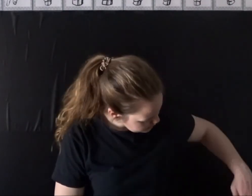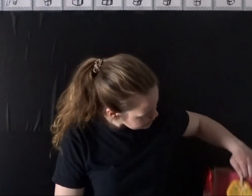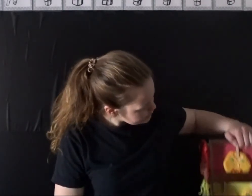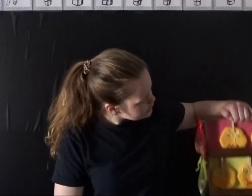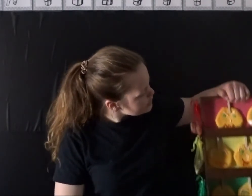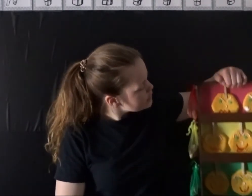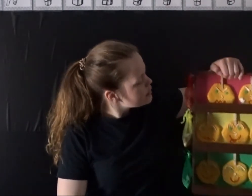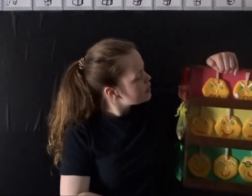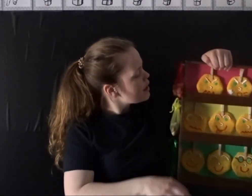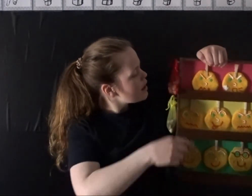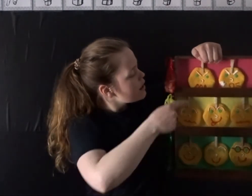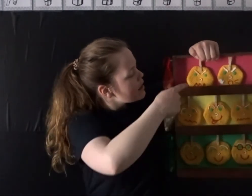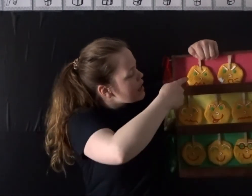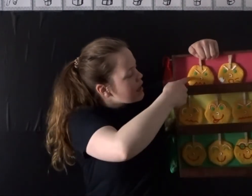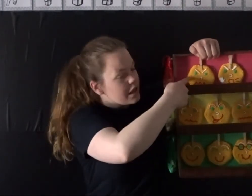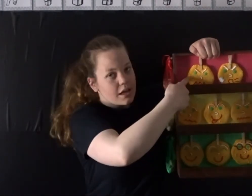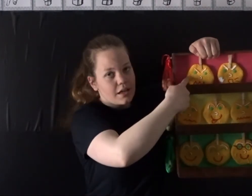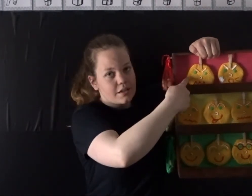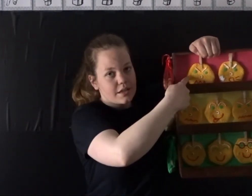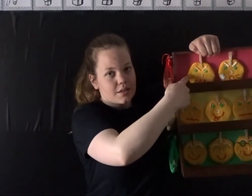Alright. And this one